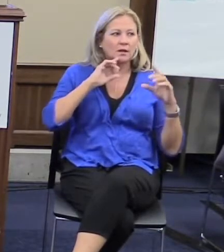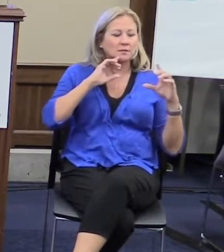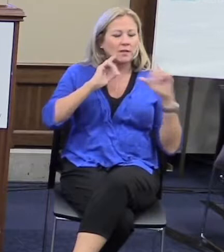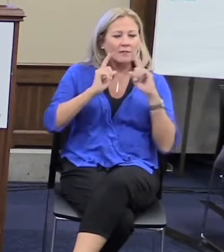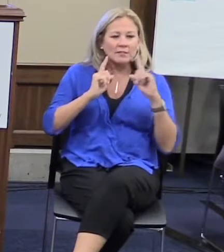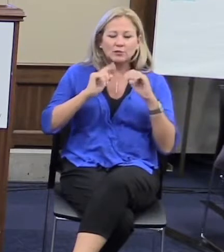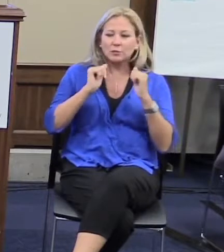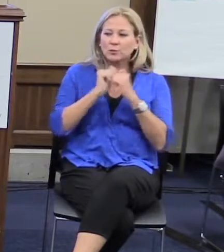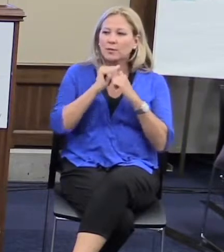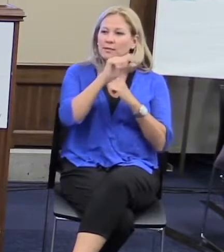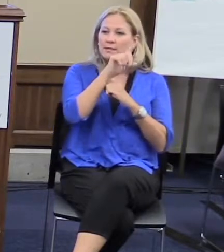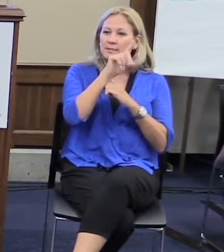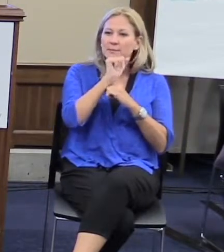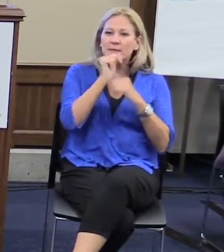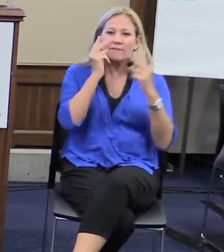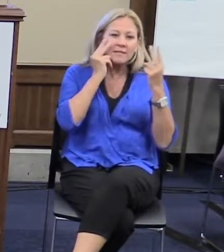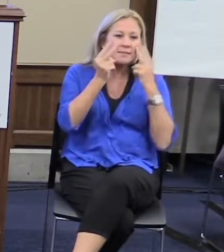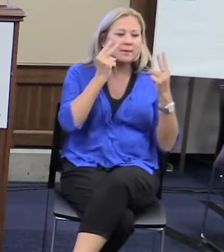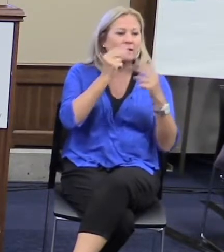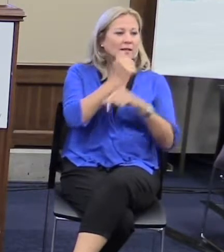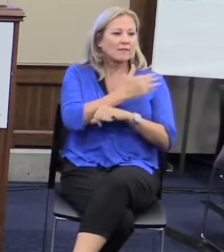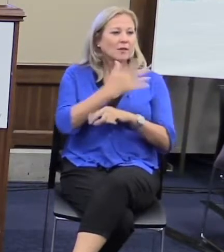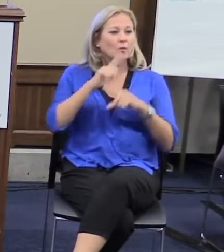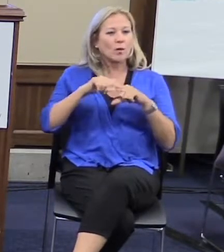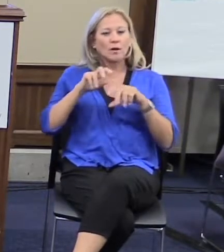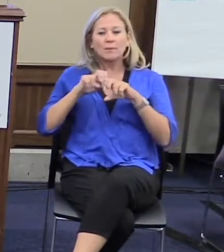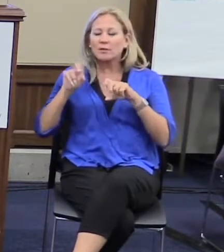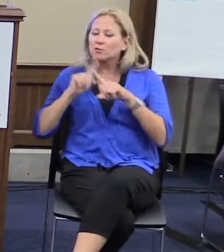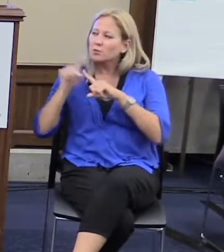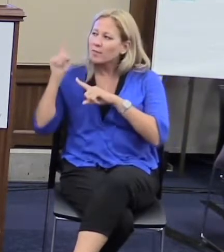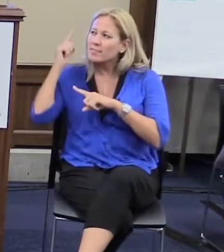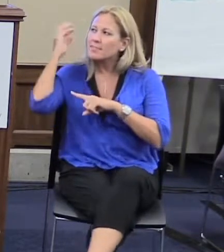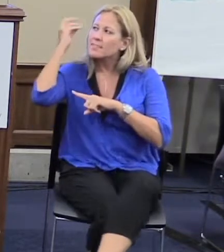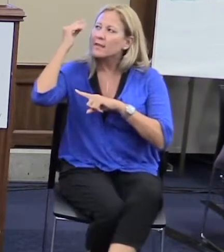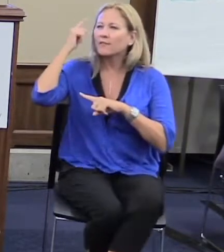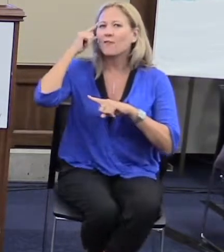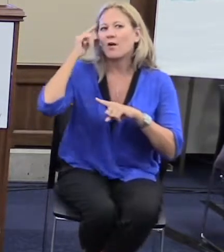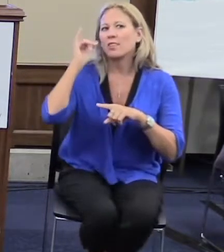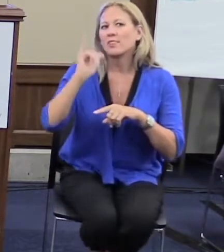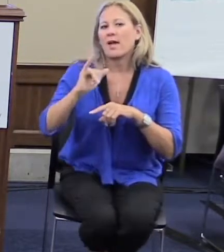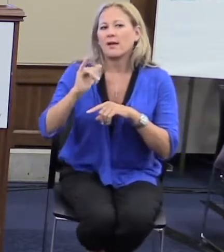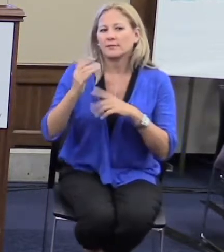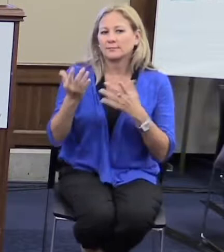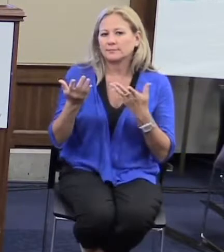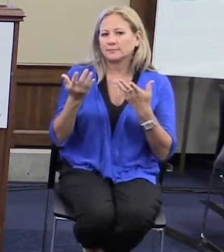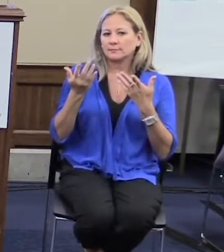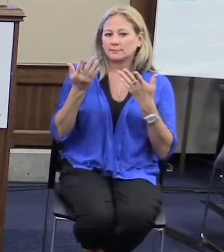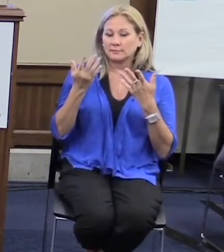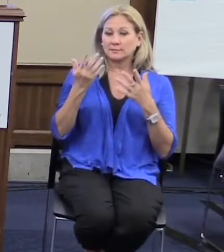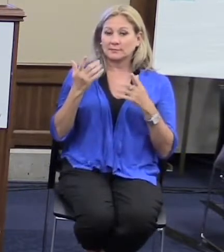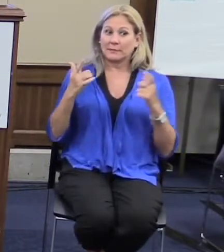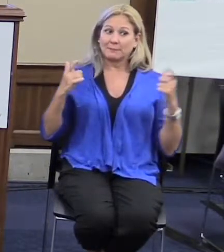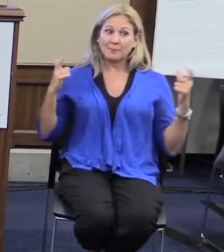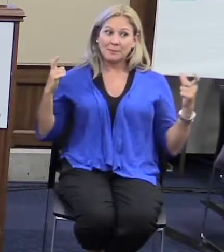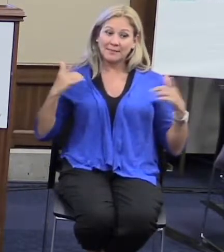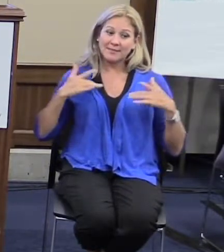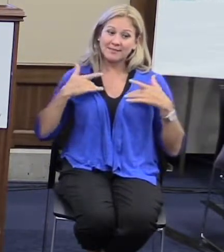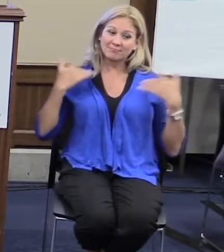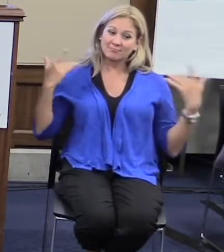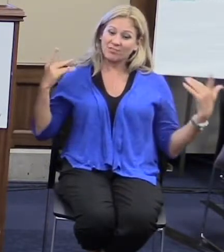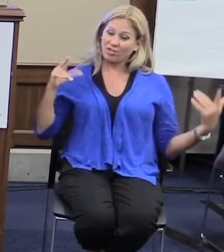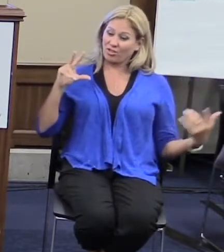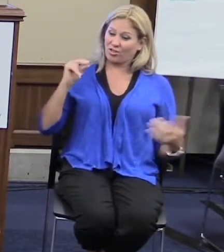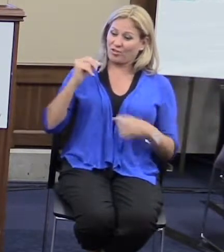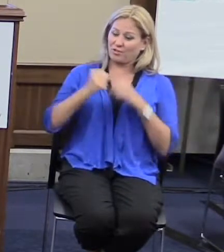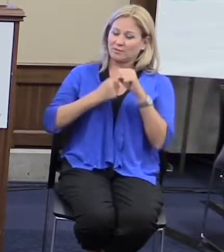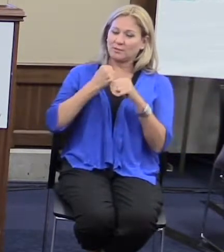and things like that. Wanted to know with the panelists, what are some things that you all are even thinking about in order to, it's going to be a big year, it's 30 years.